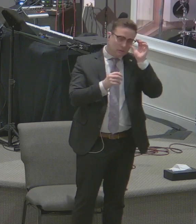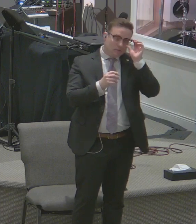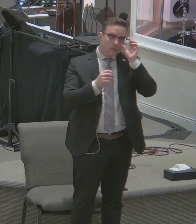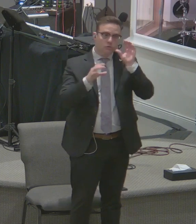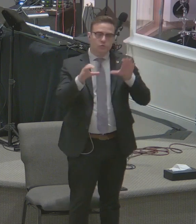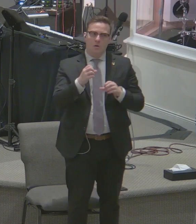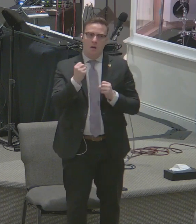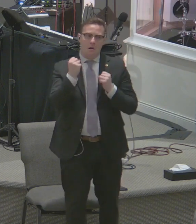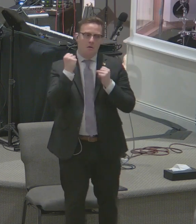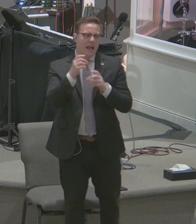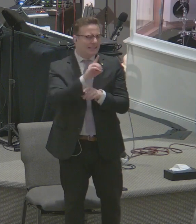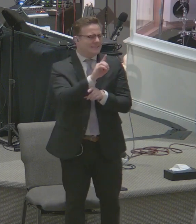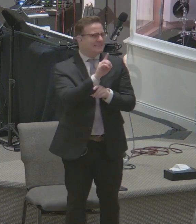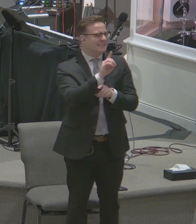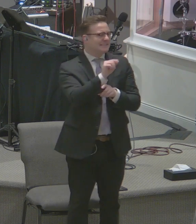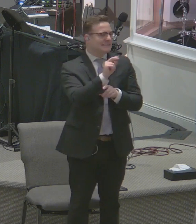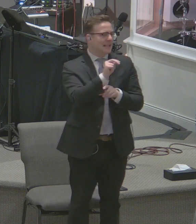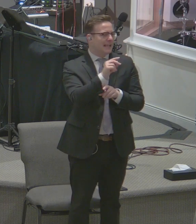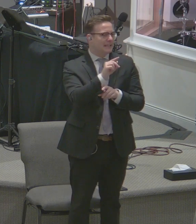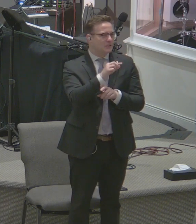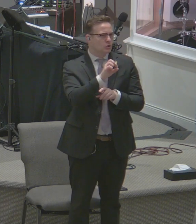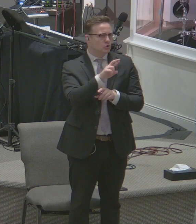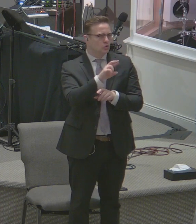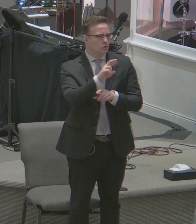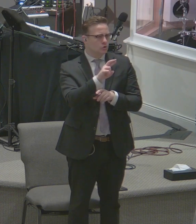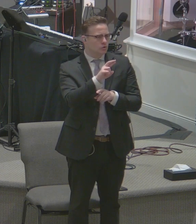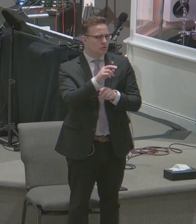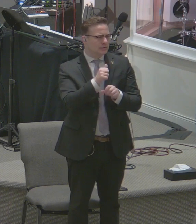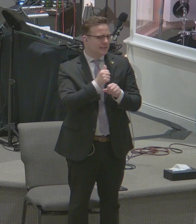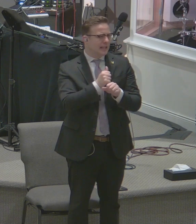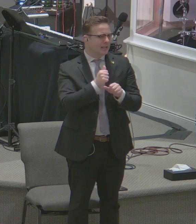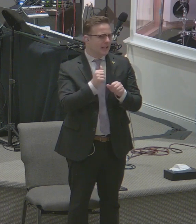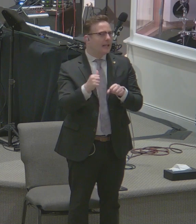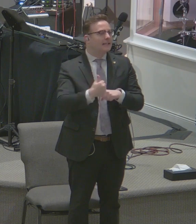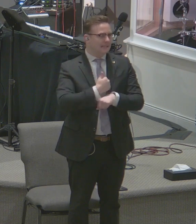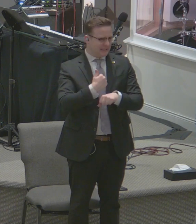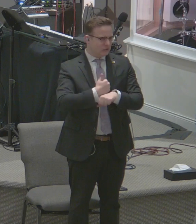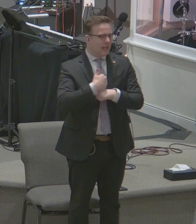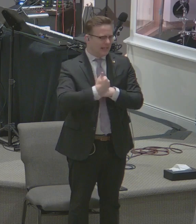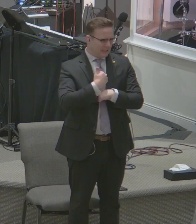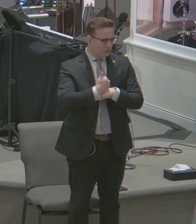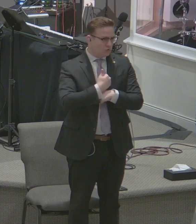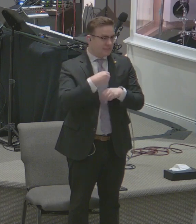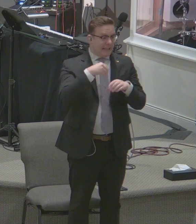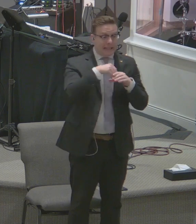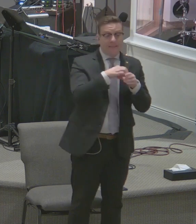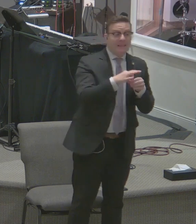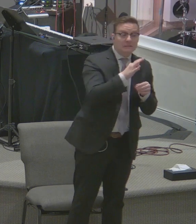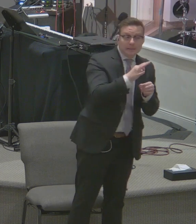Sister Jantz was dangerous in the spirit. You couldn't get away with anything with her. Not that I tried.